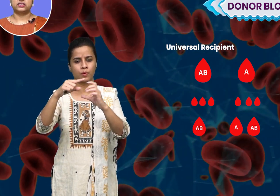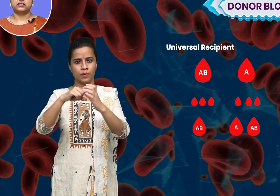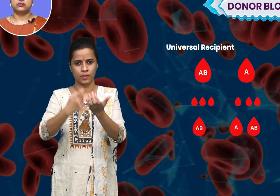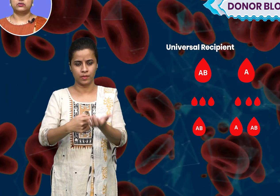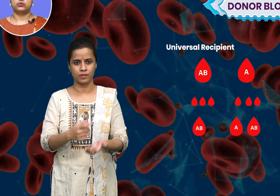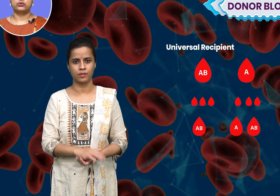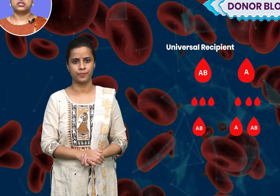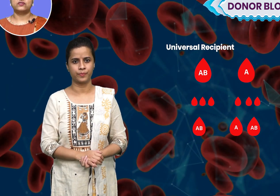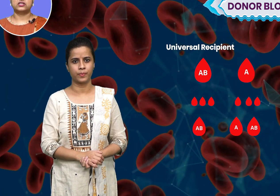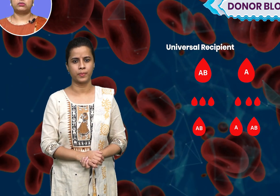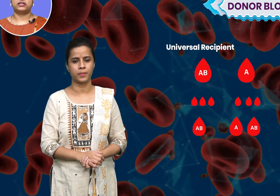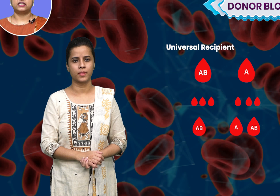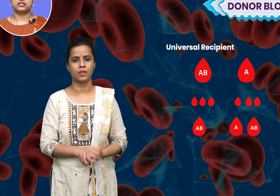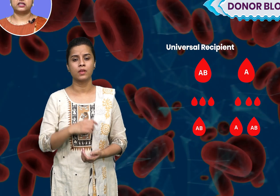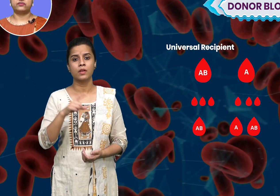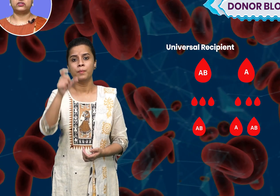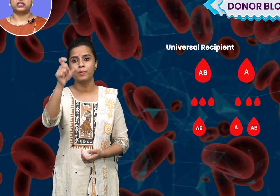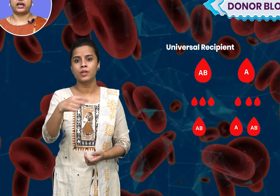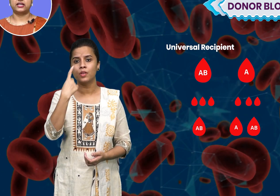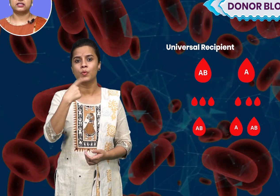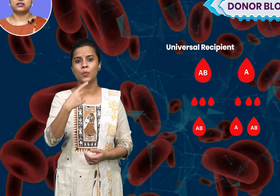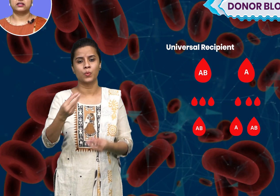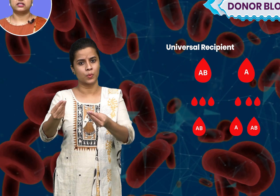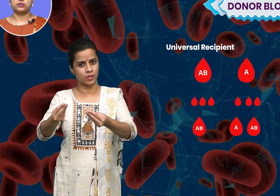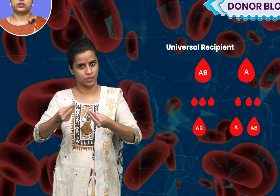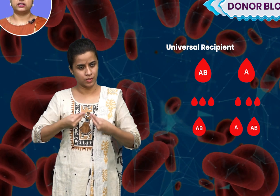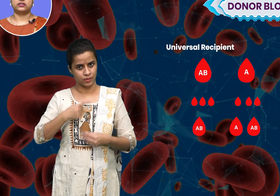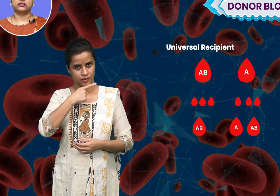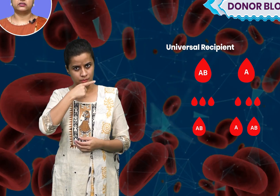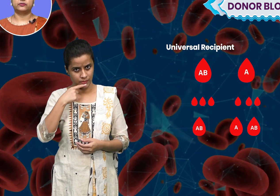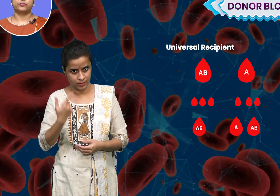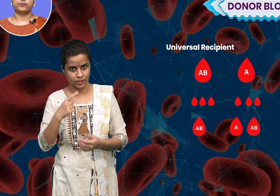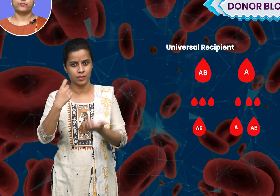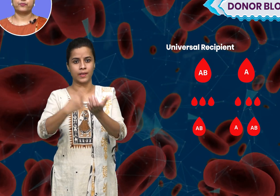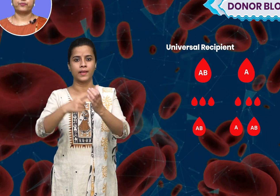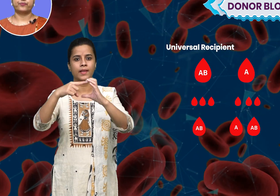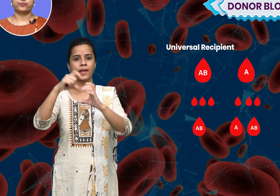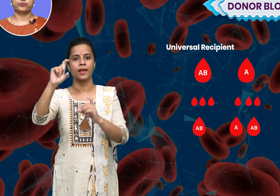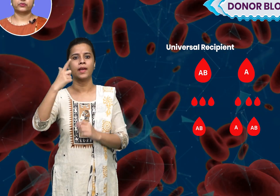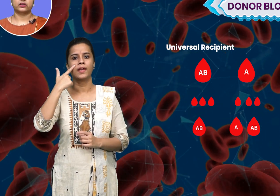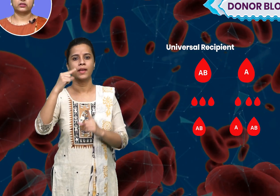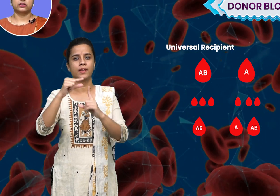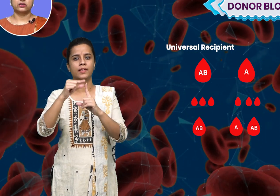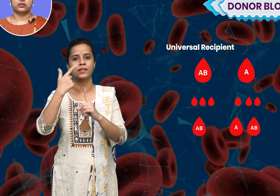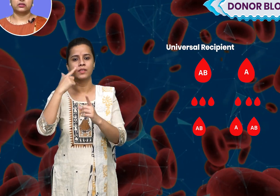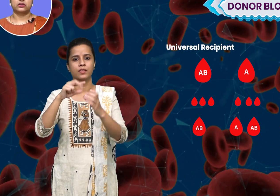The person who receives the blood is referred as recipient.